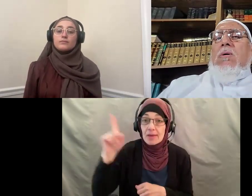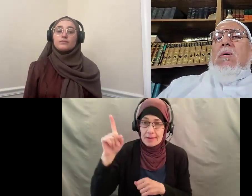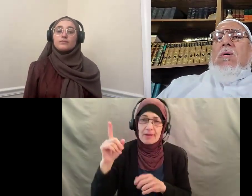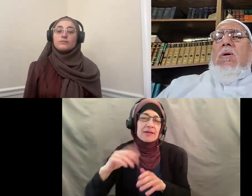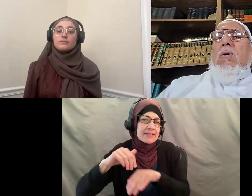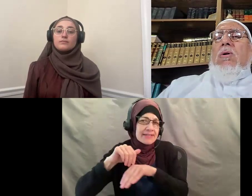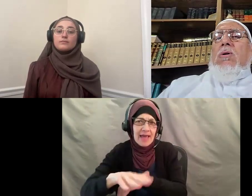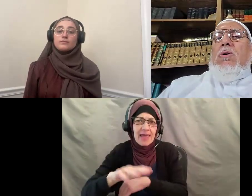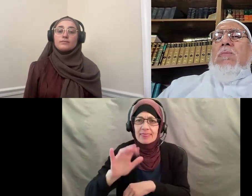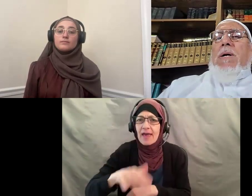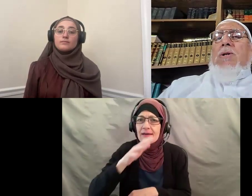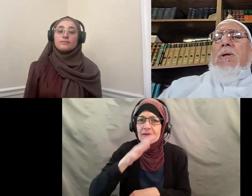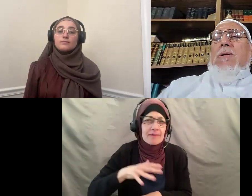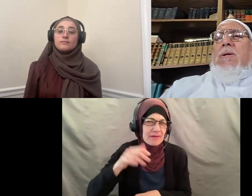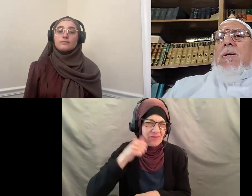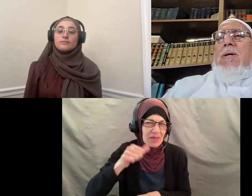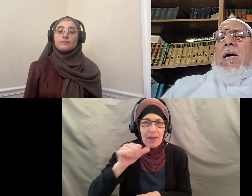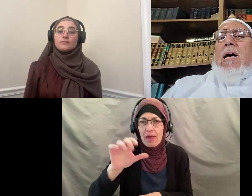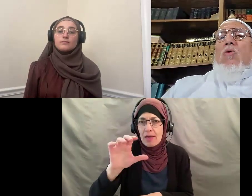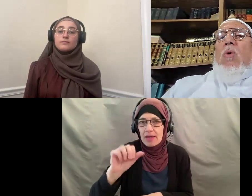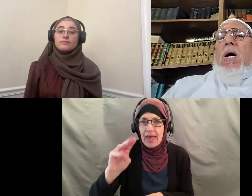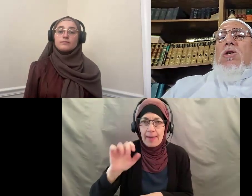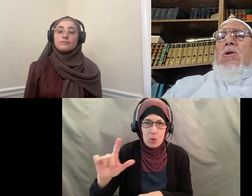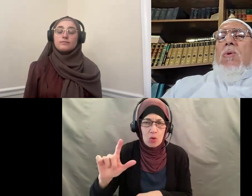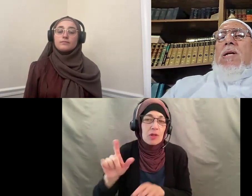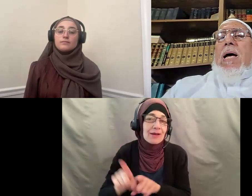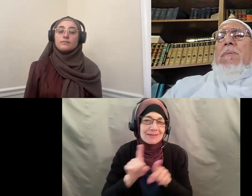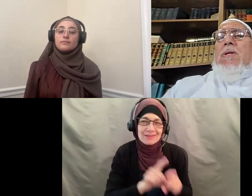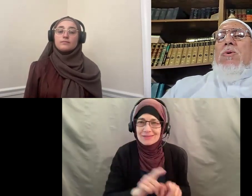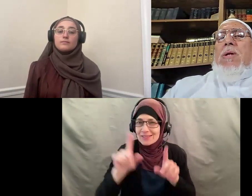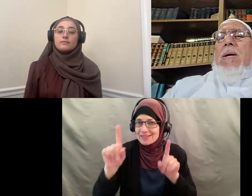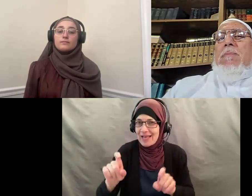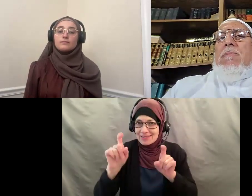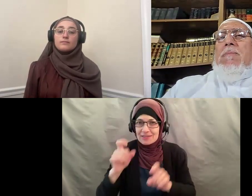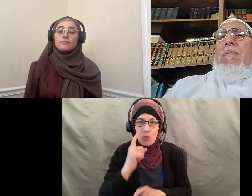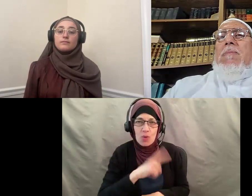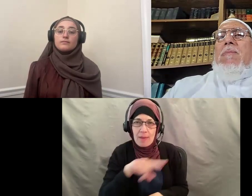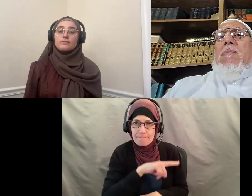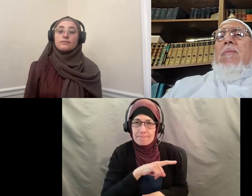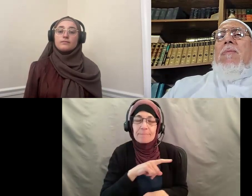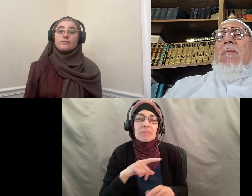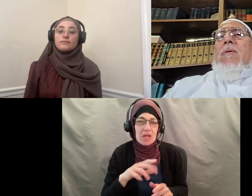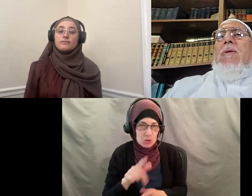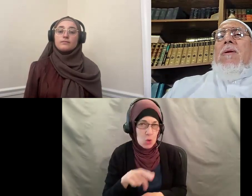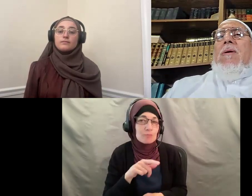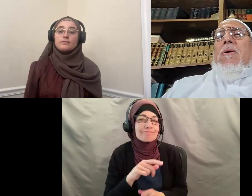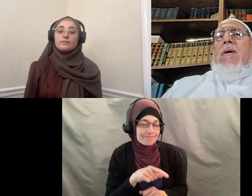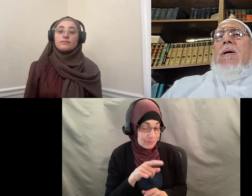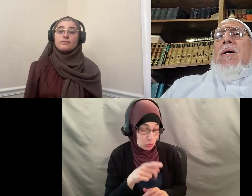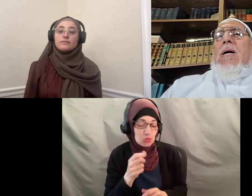So hold on to your patience and watch what happens to them.